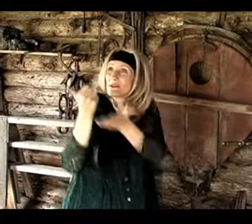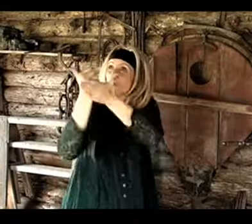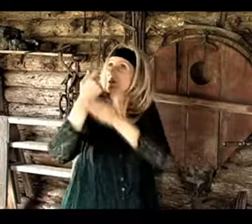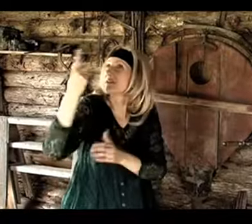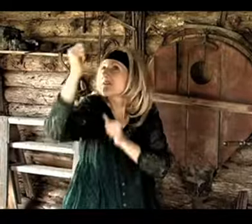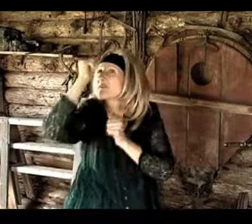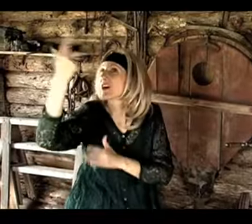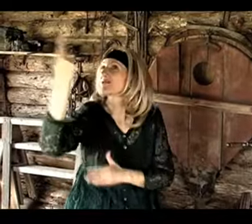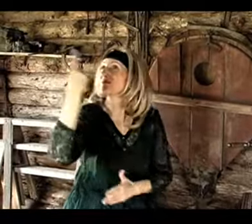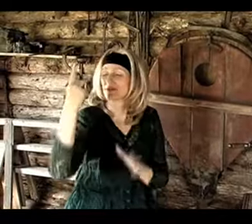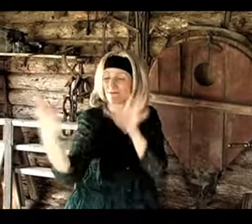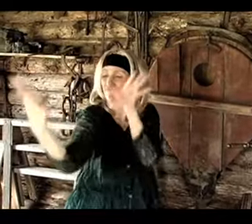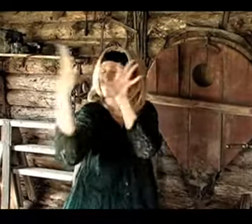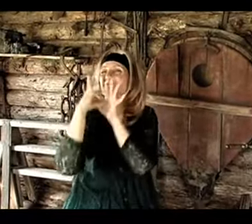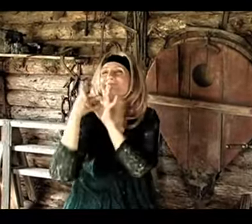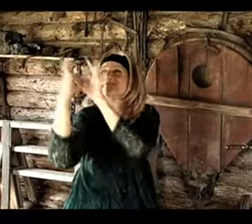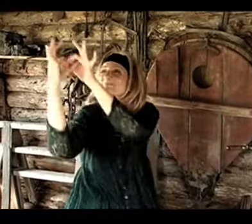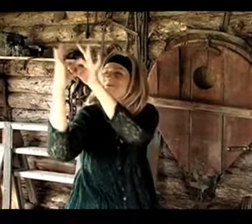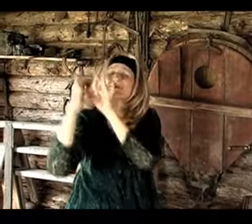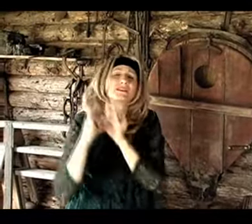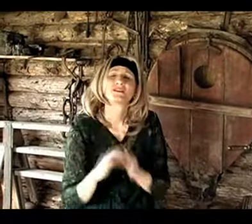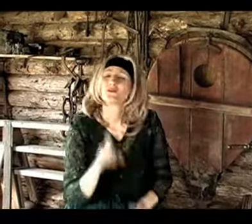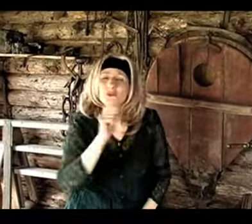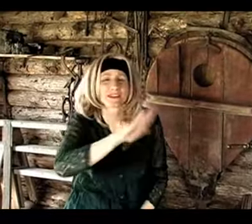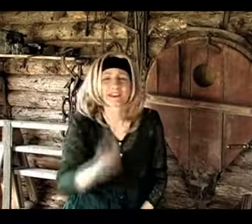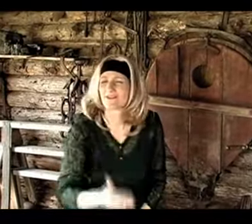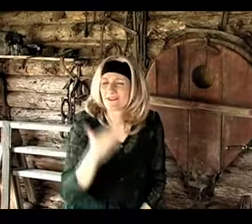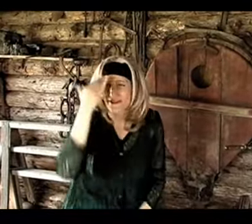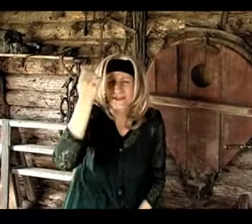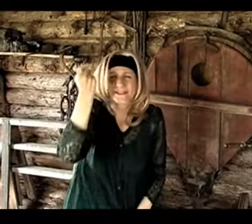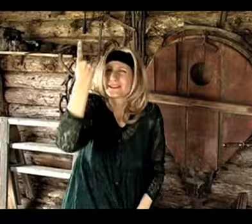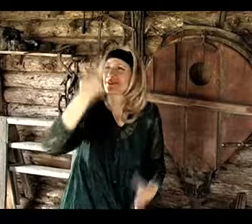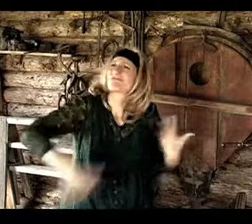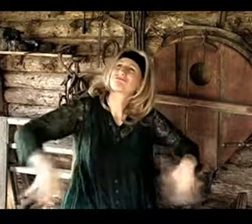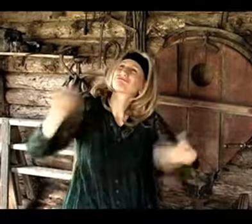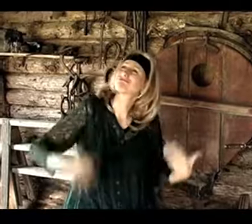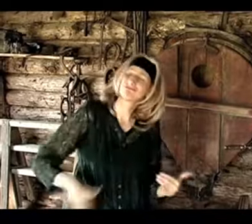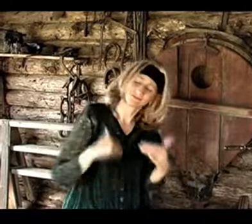between my father and me. You'd never know